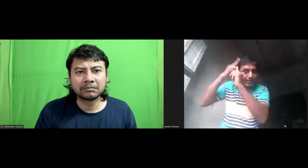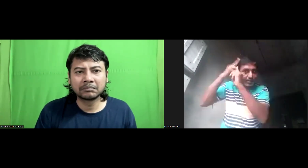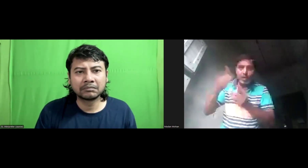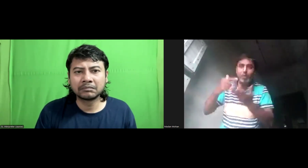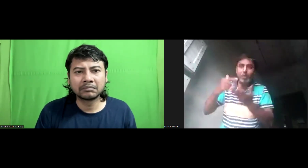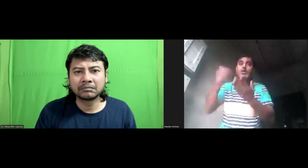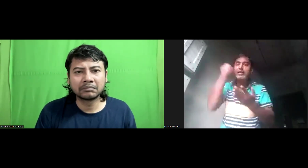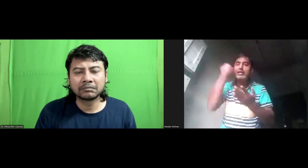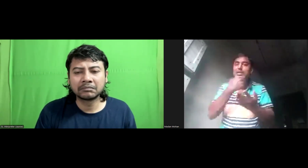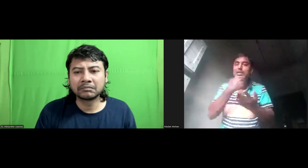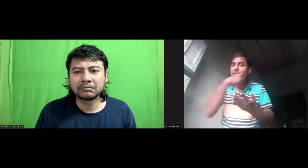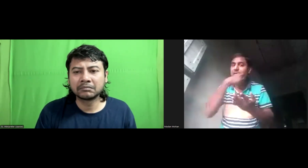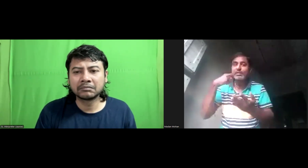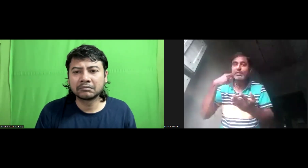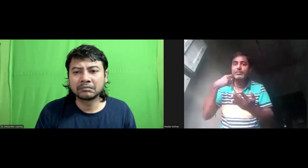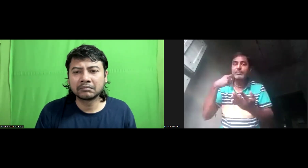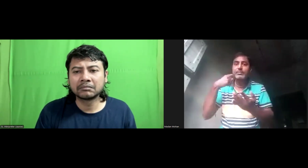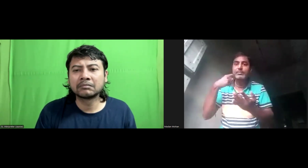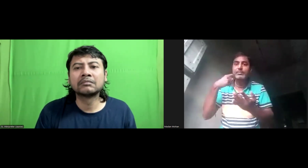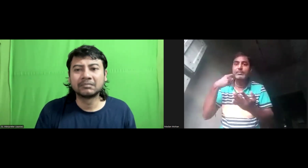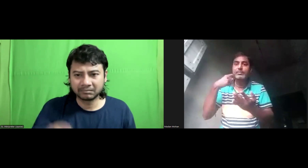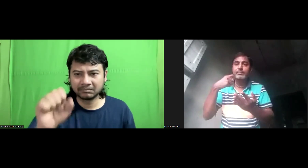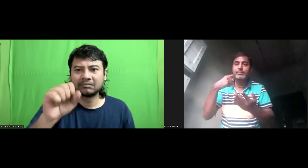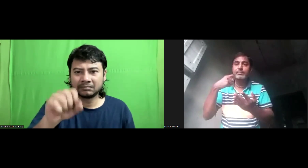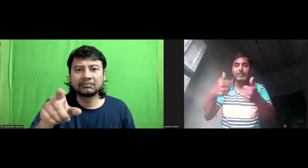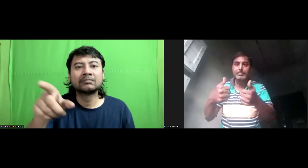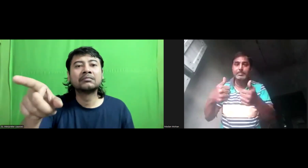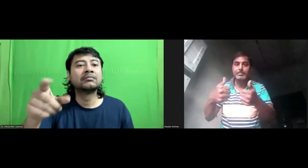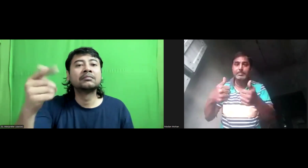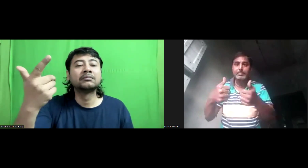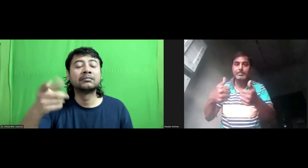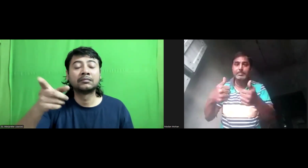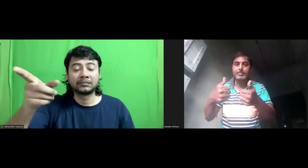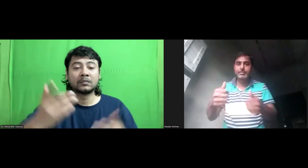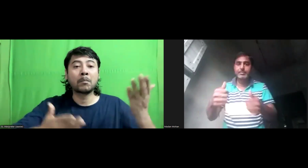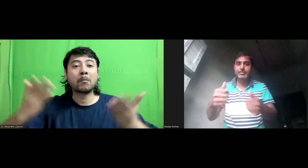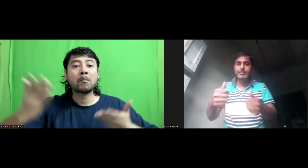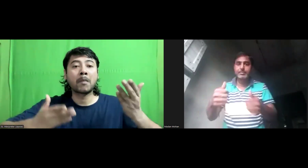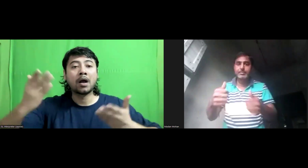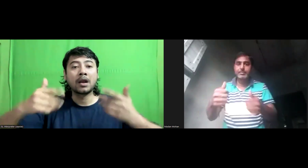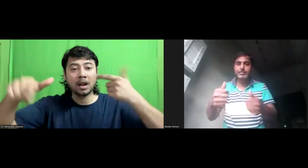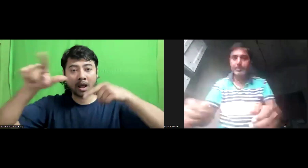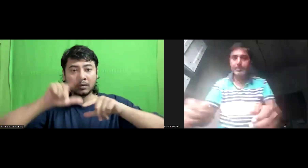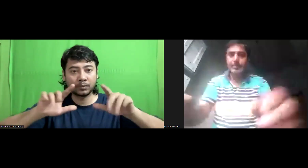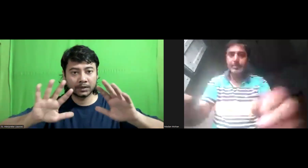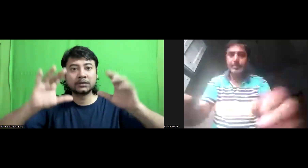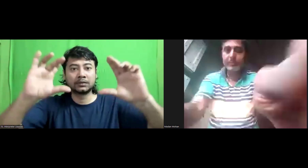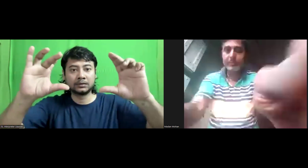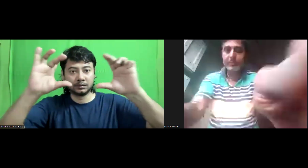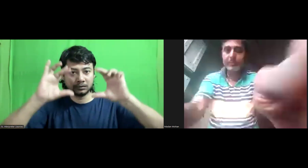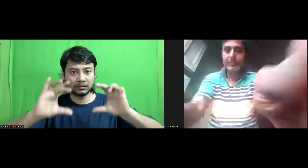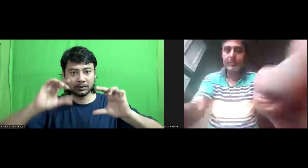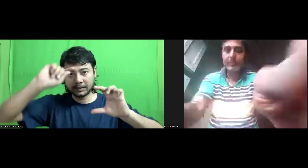But there are a lot of do's and don'ts, what to eat, what not to eat. I can read that. Maybe we can do it